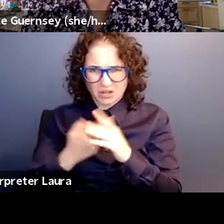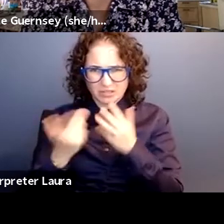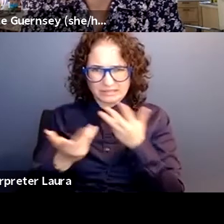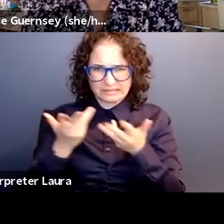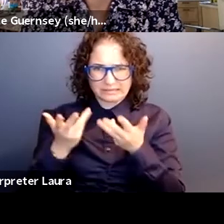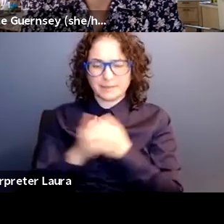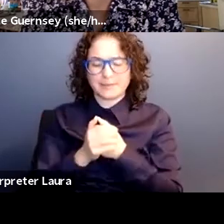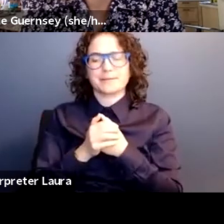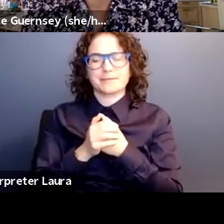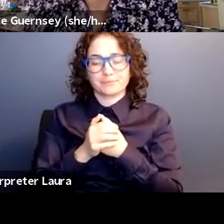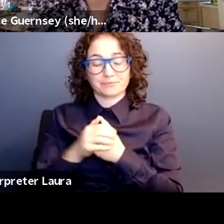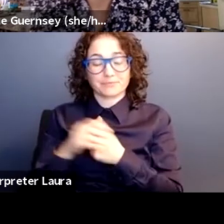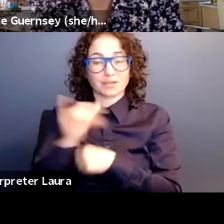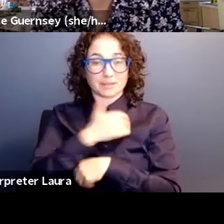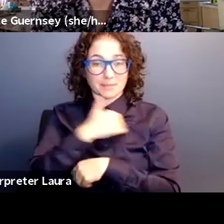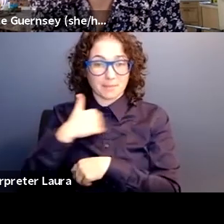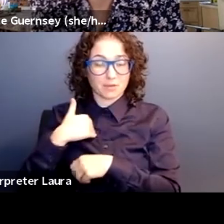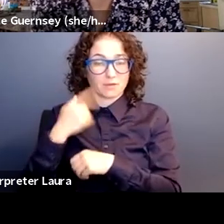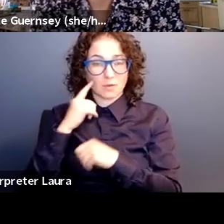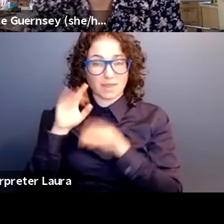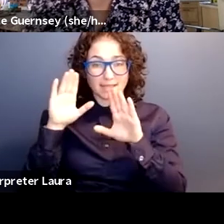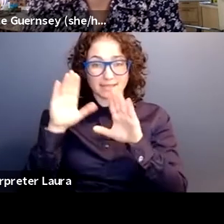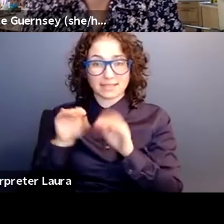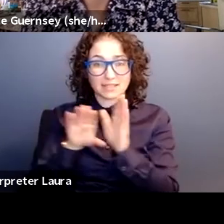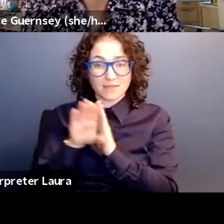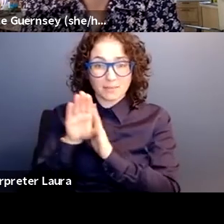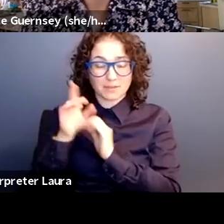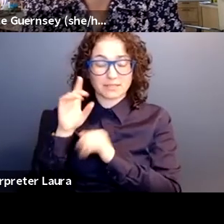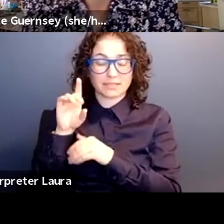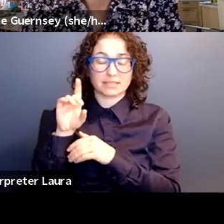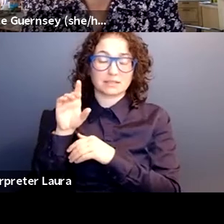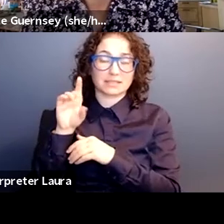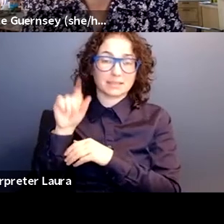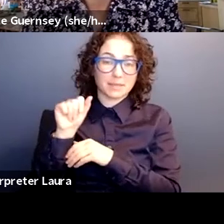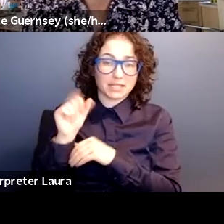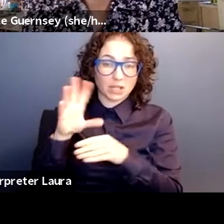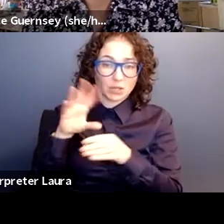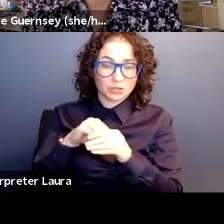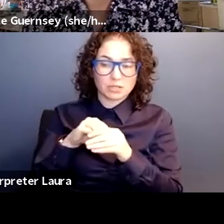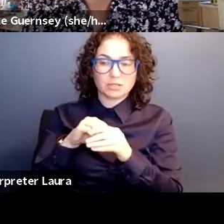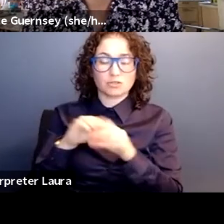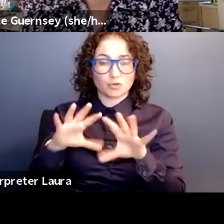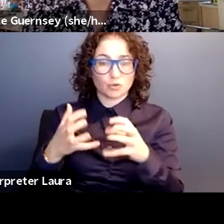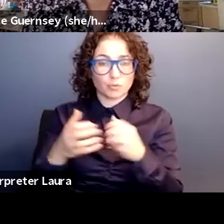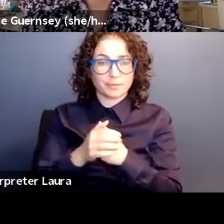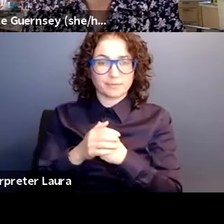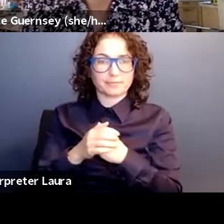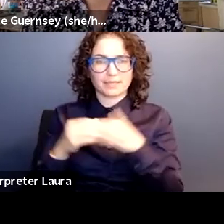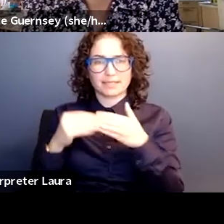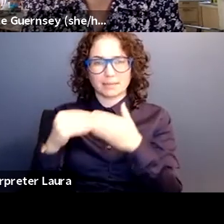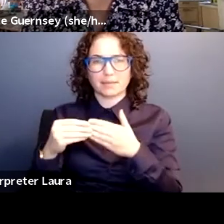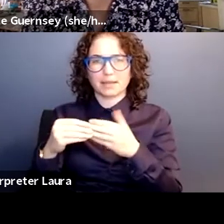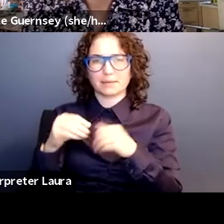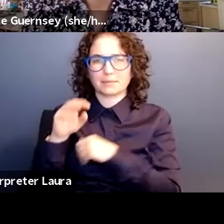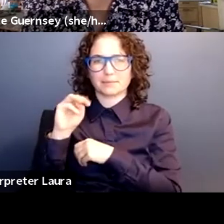so as a member for the Excellence in Development and Disability Inclusion group, which is led by